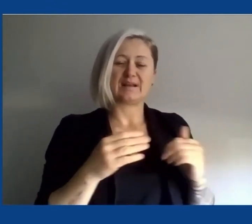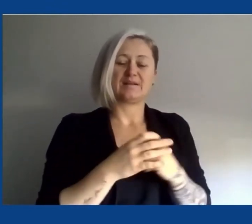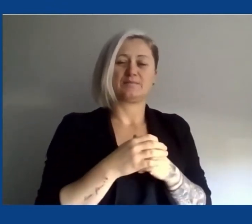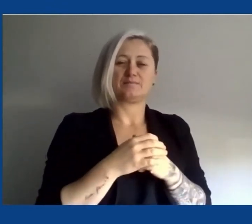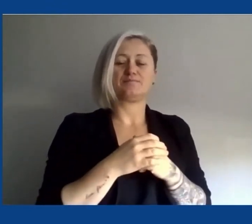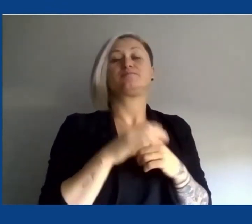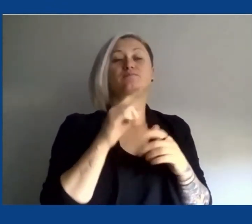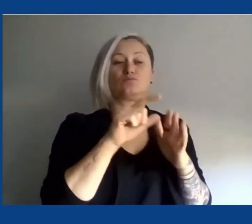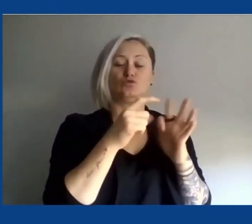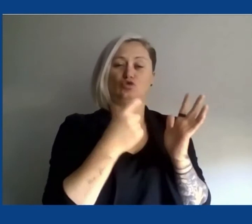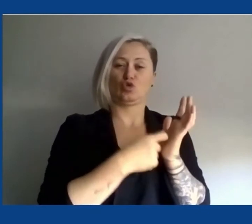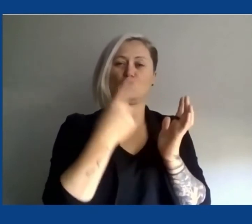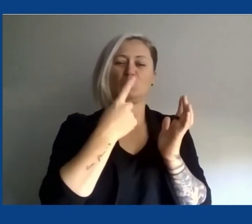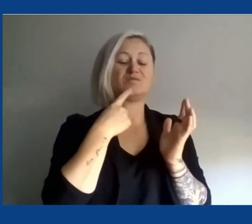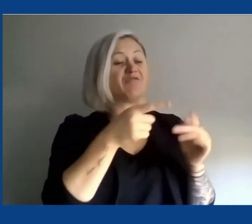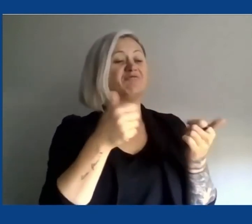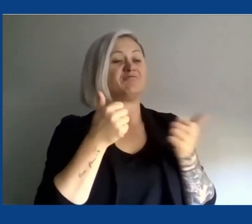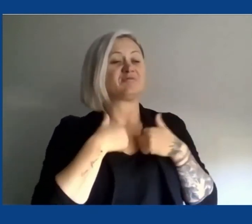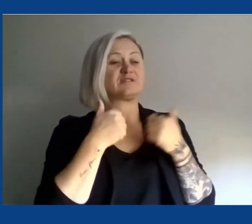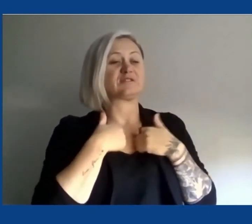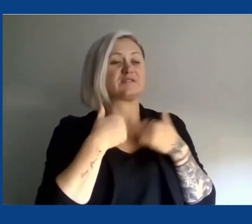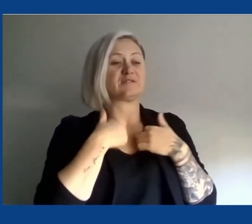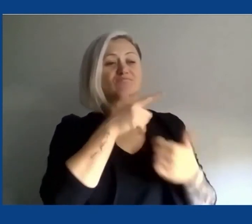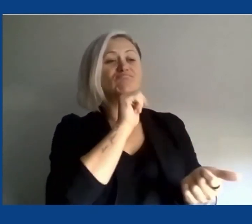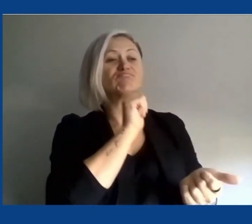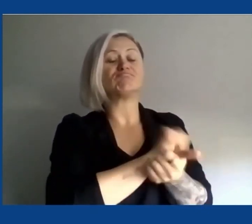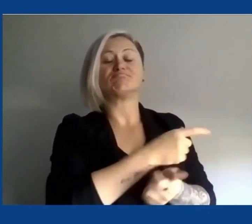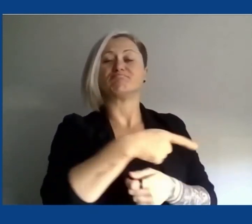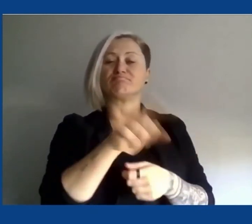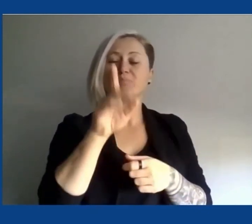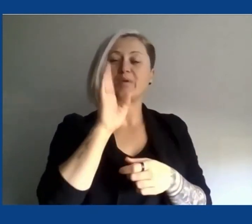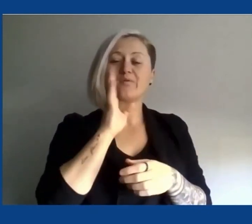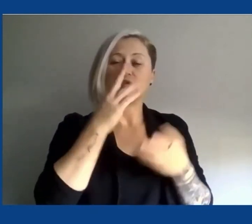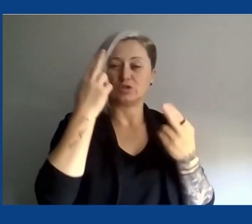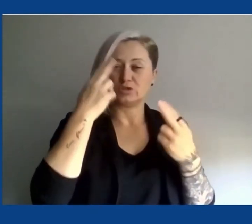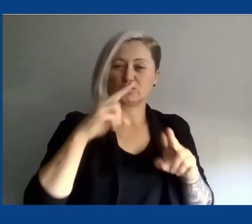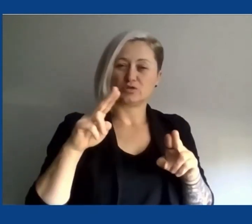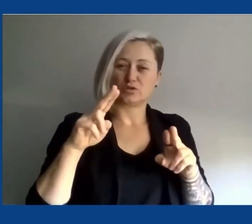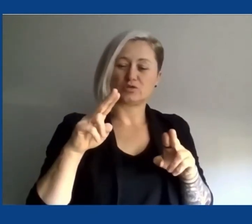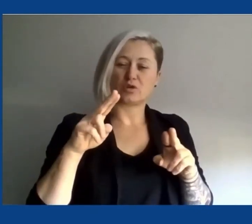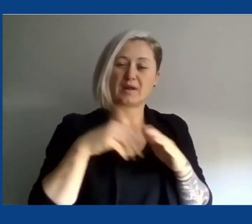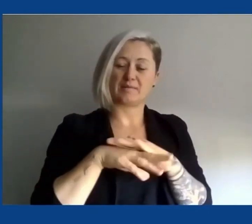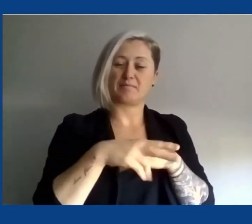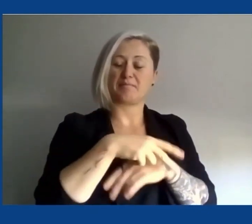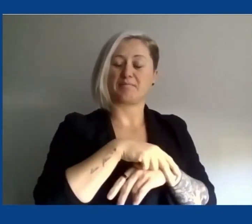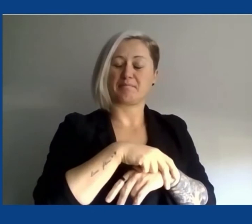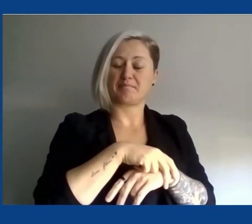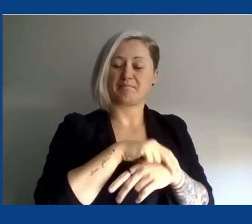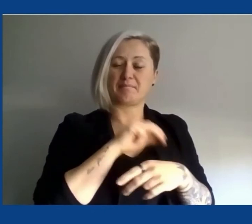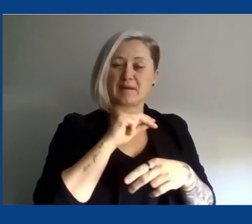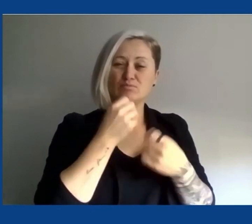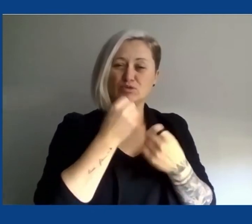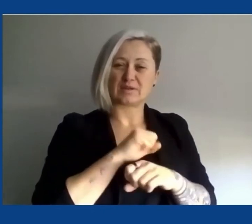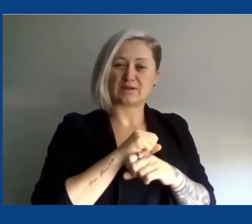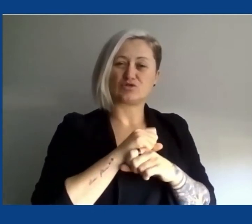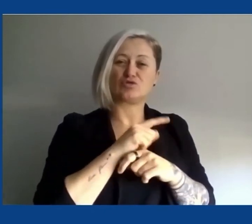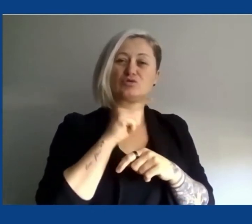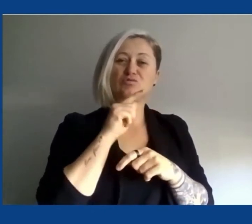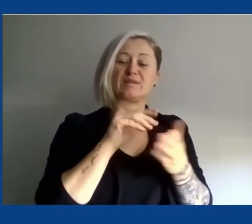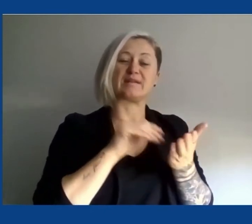who declared Miss Dew fit to be detained before she died in police custody has now been ordered to pay a